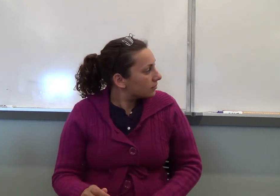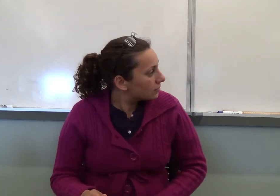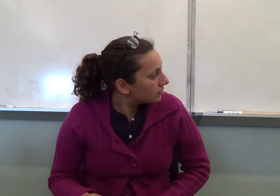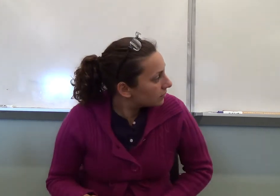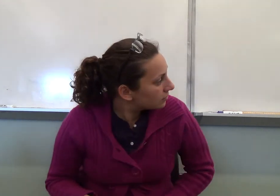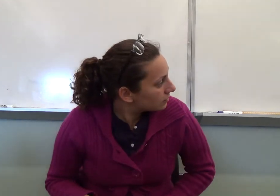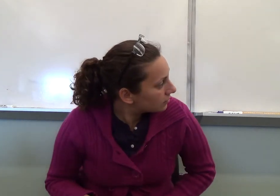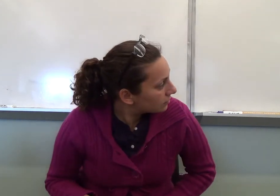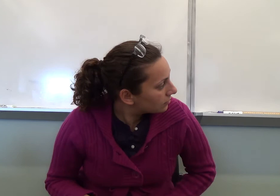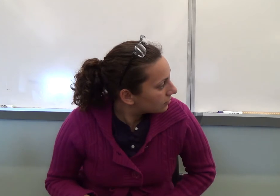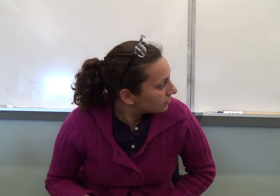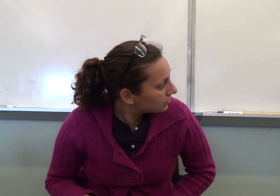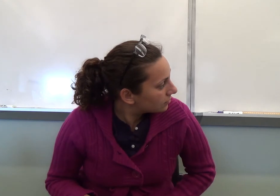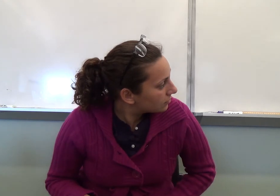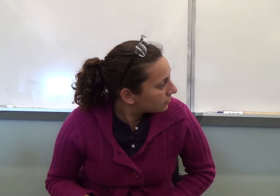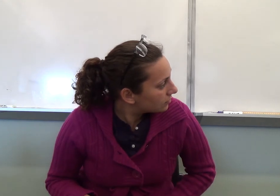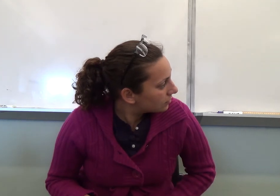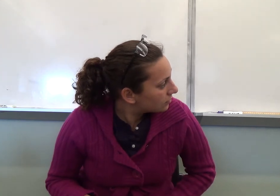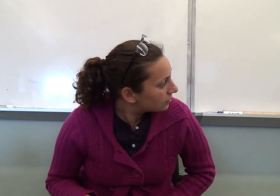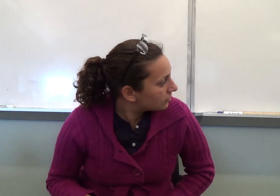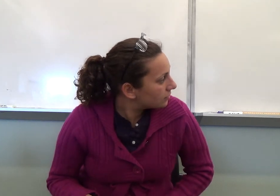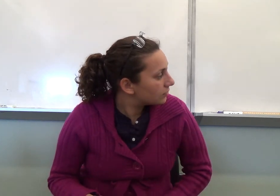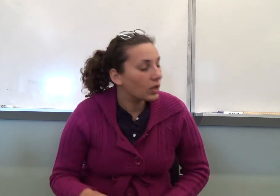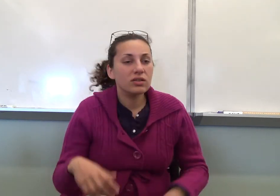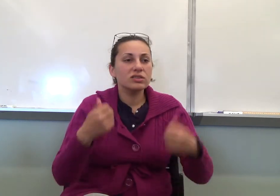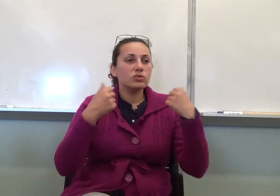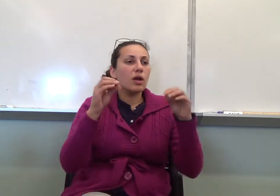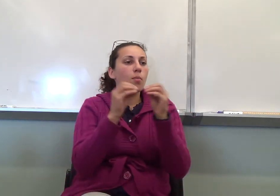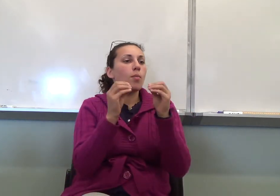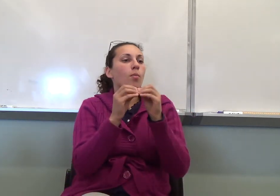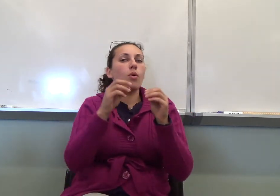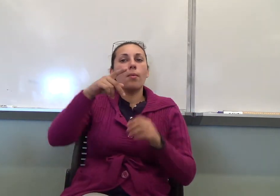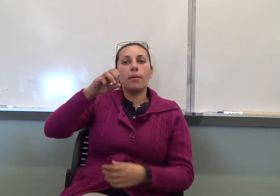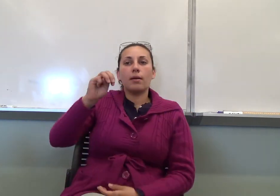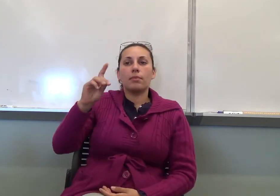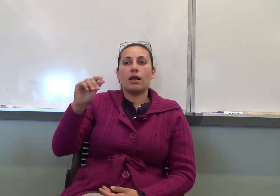Let's do some more PEMDAS ones.